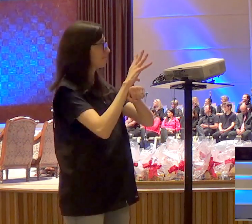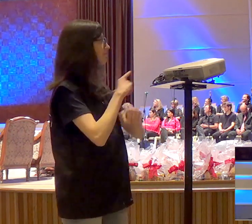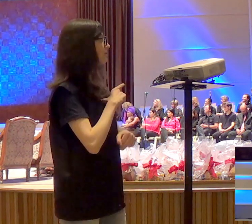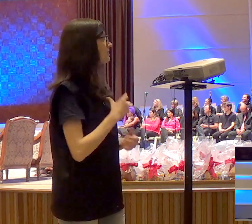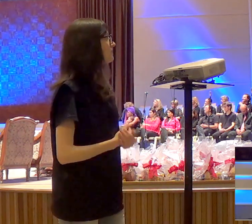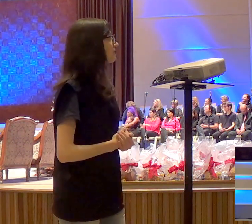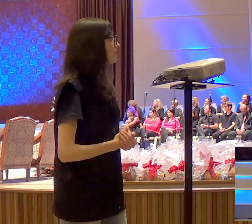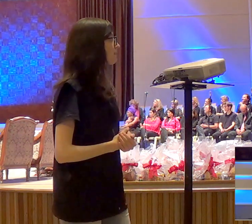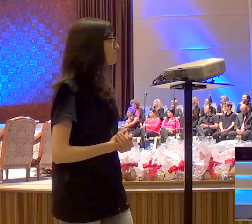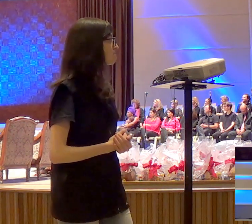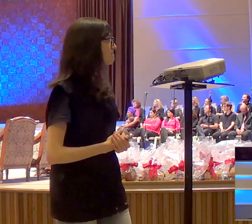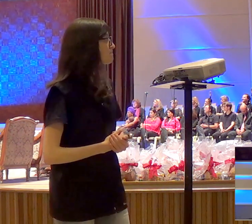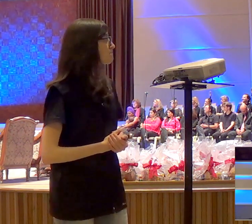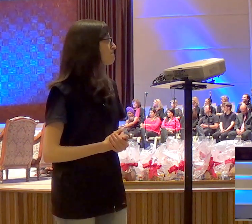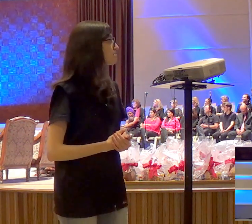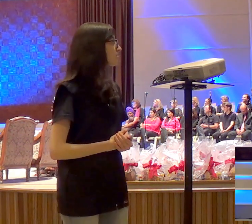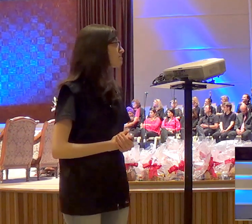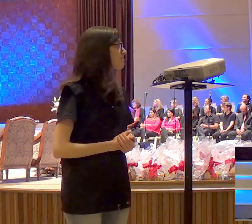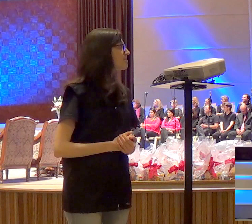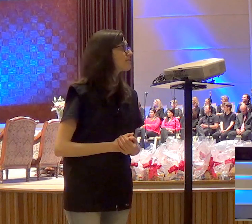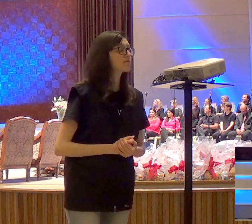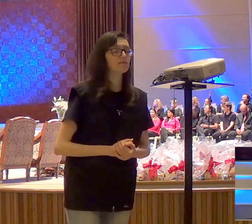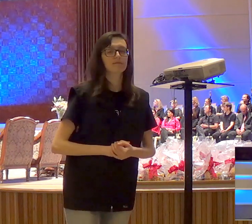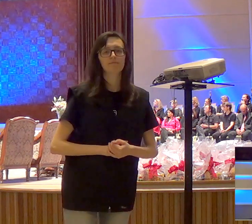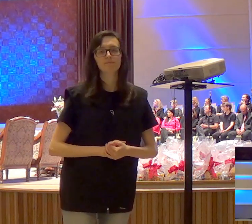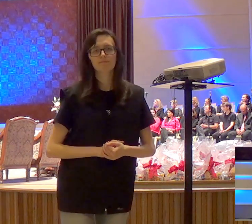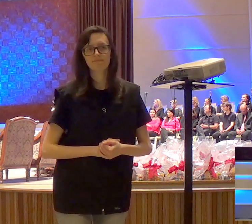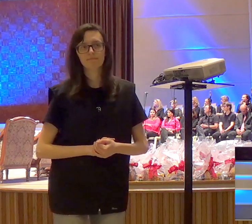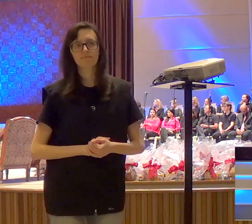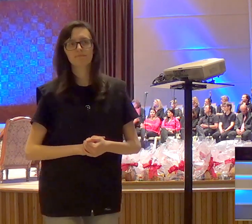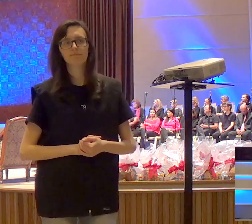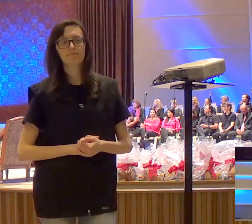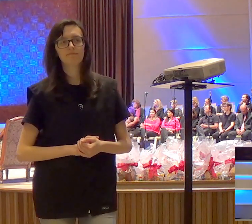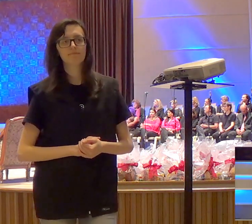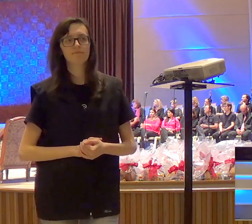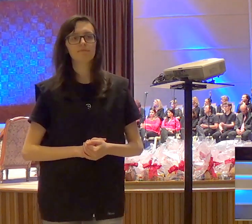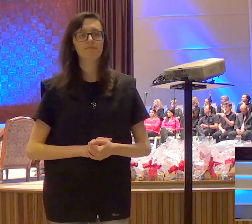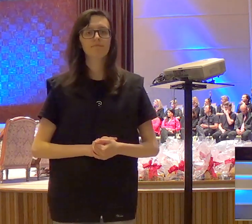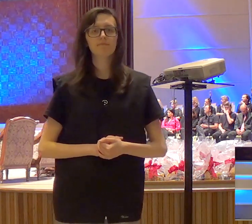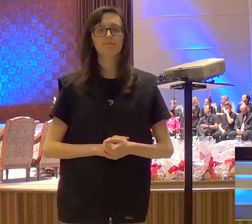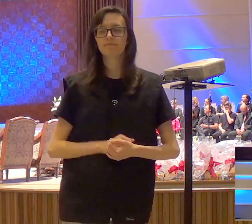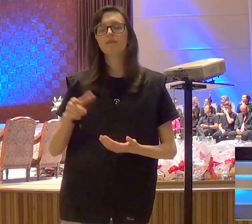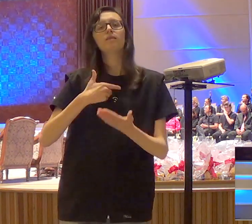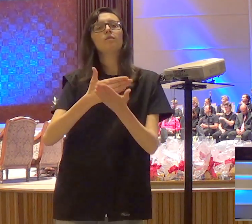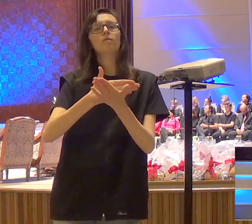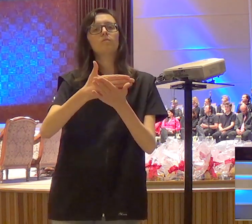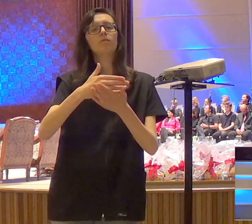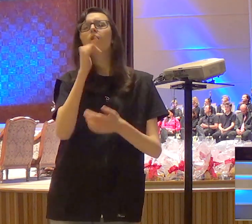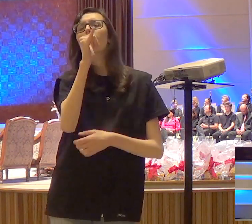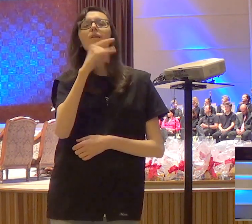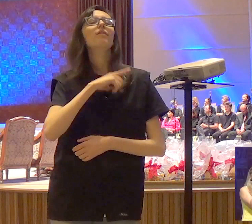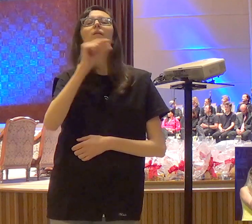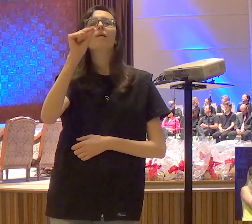Yes. So I will start by telling you some statistics that I've learned about the Brazilian prison system. E Catherine vai começar contando para